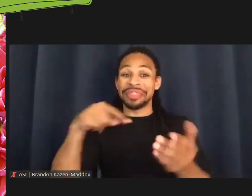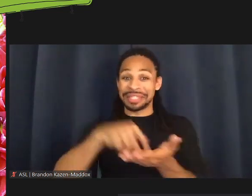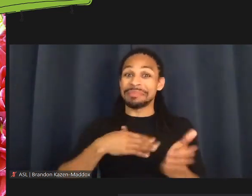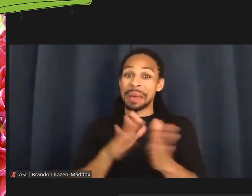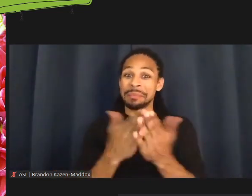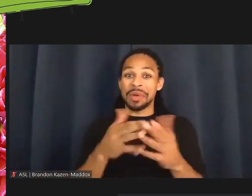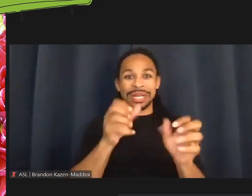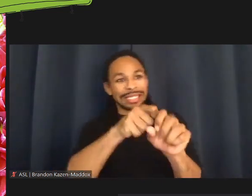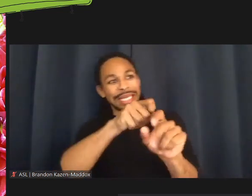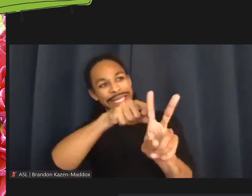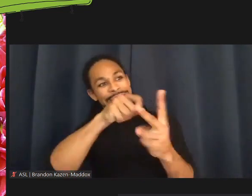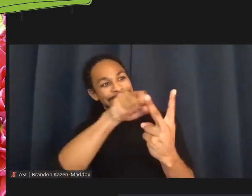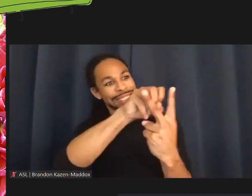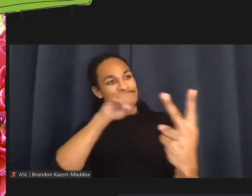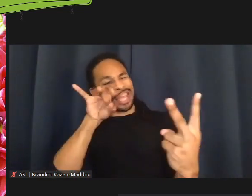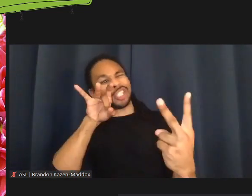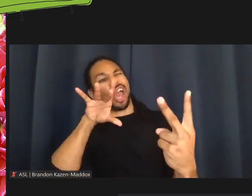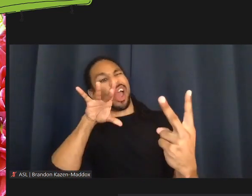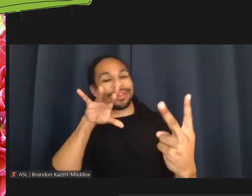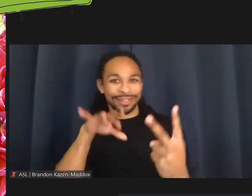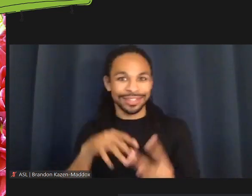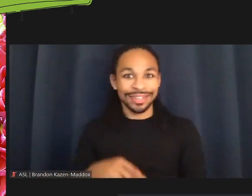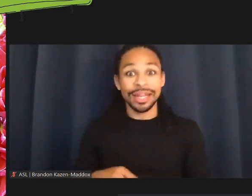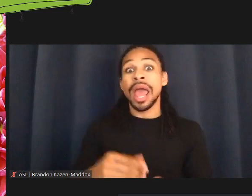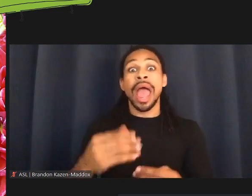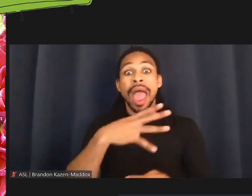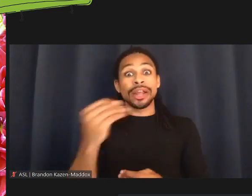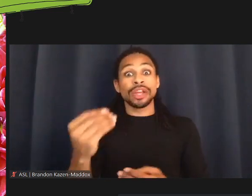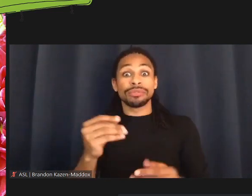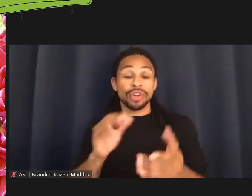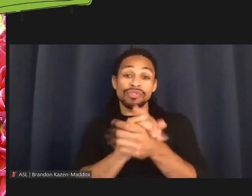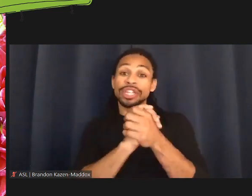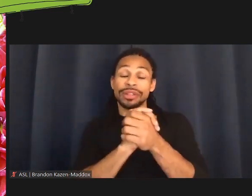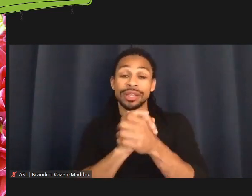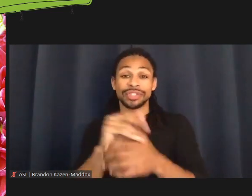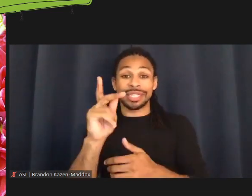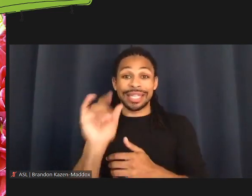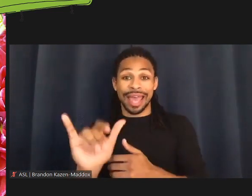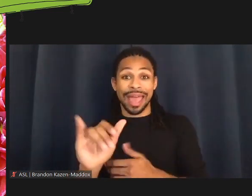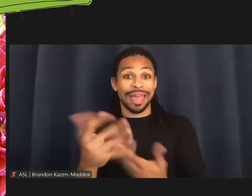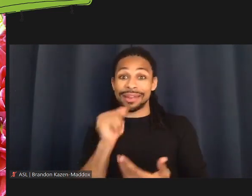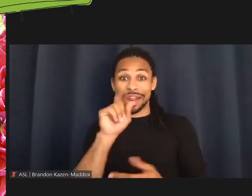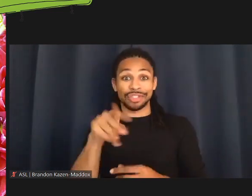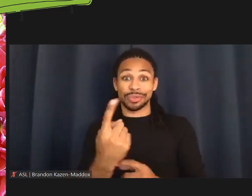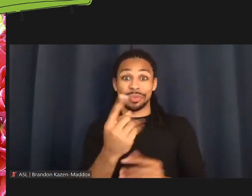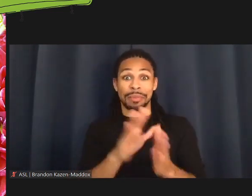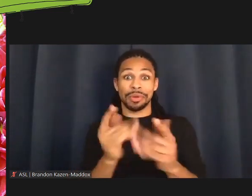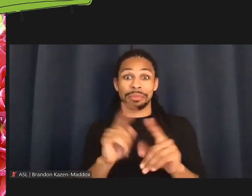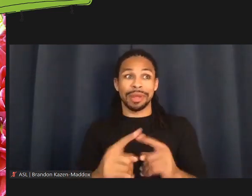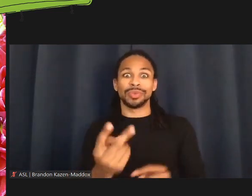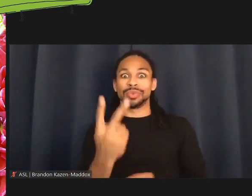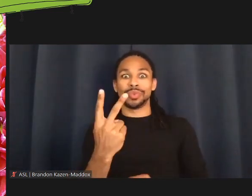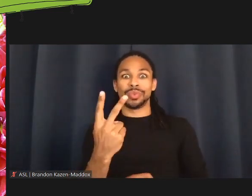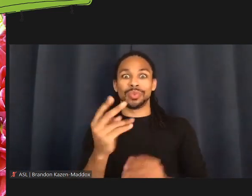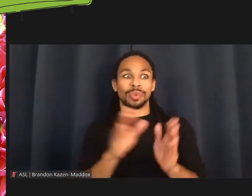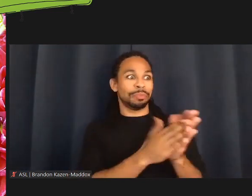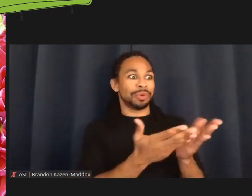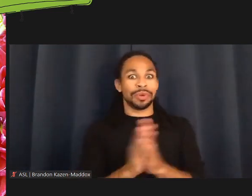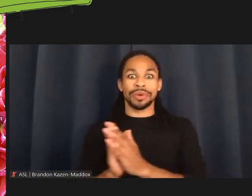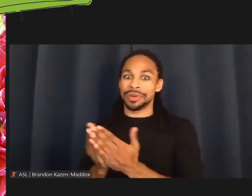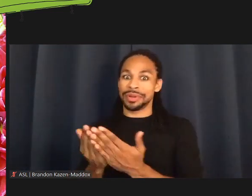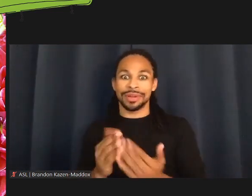First of all, congratulations, Kay. Not one, but 2 books. I'm so happy to be here celebrating more than